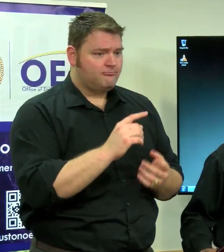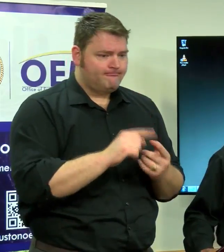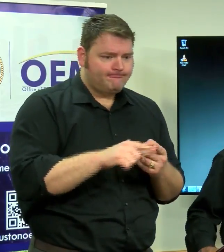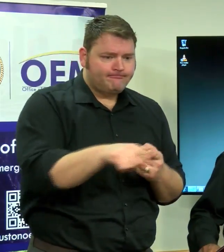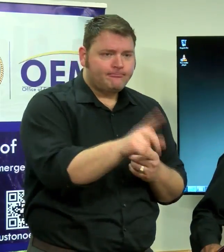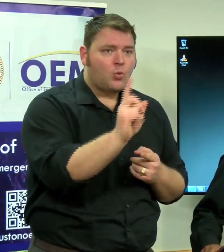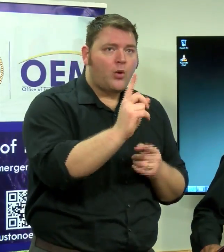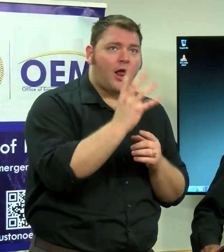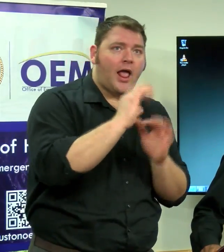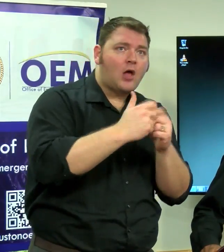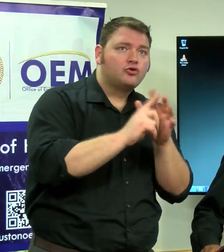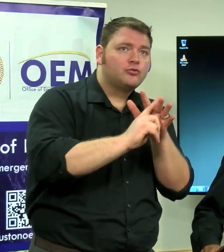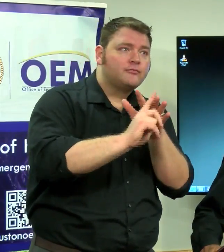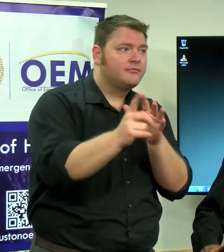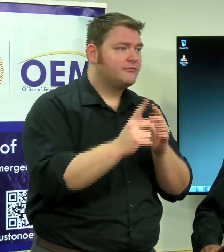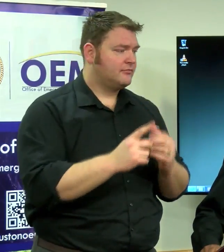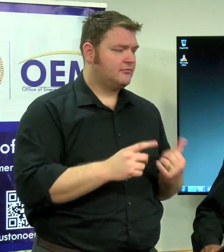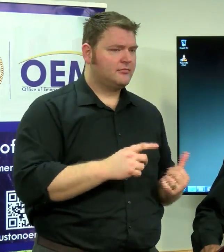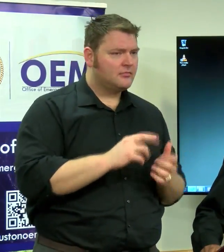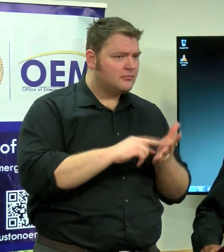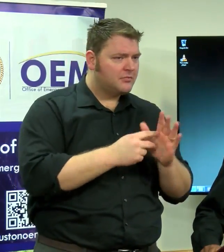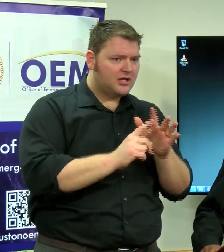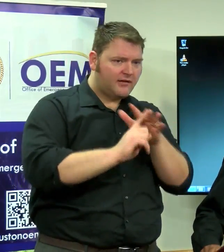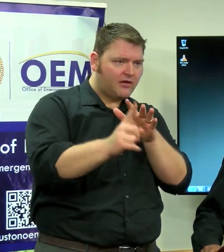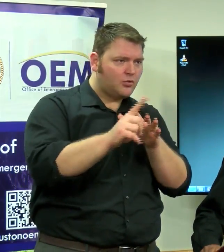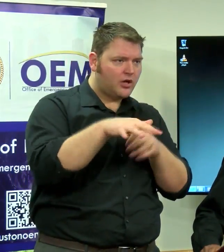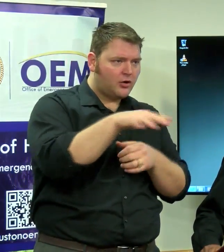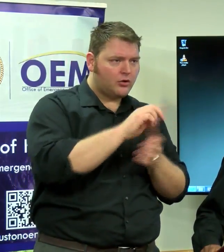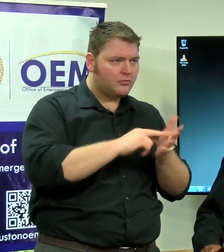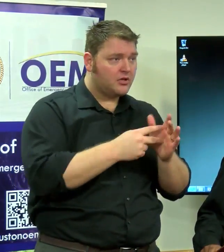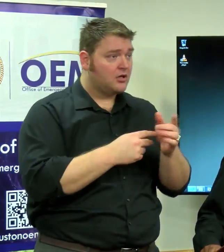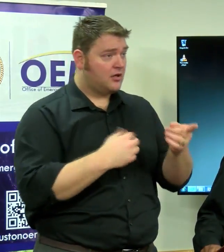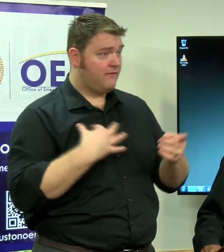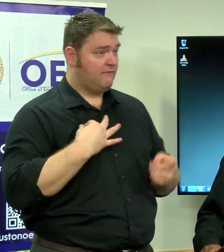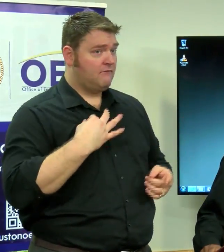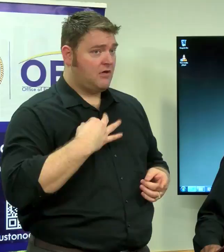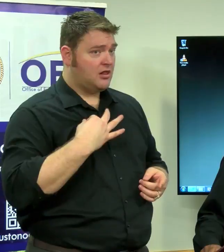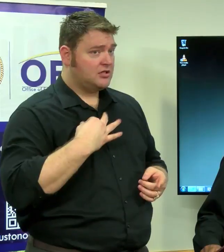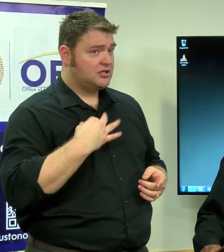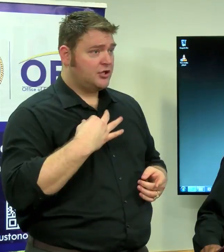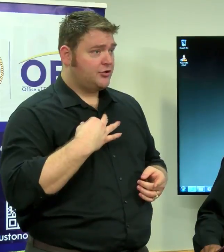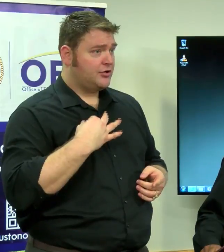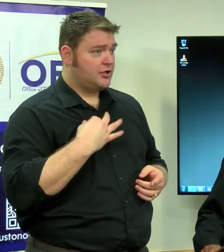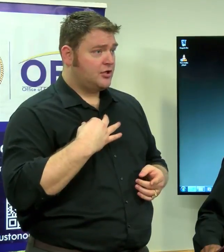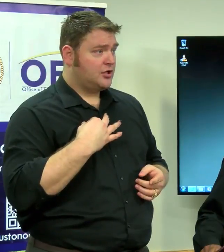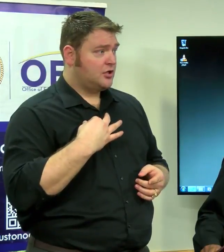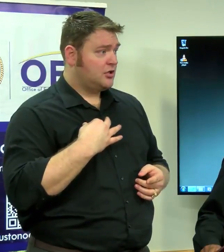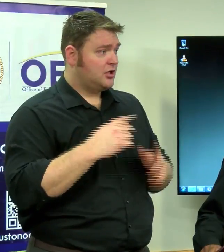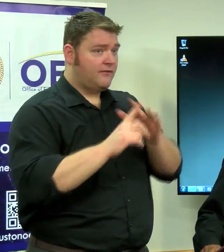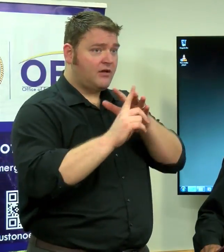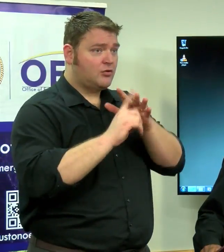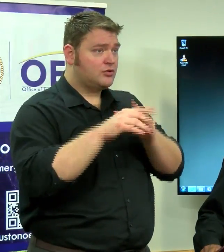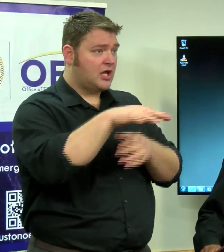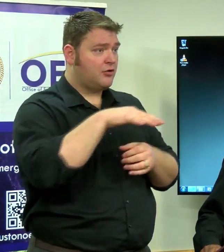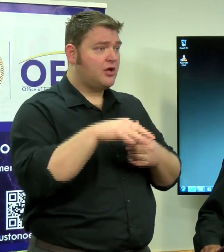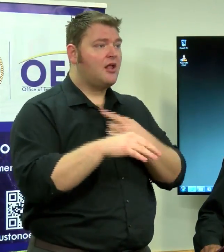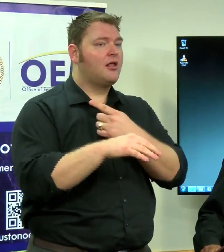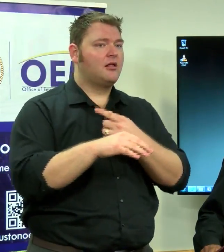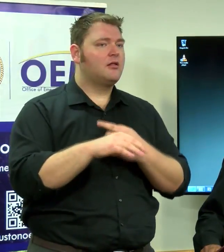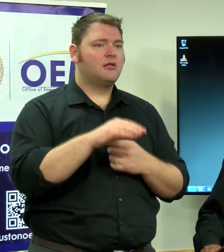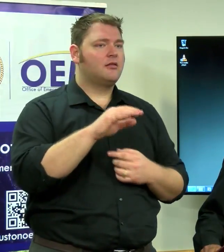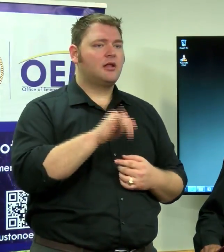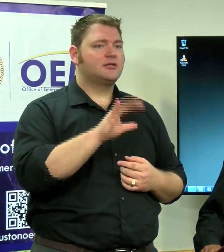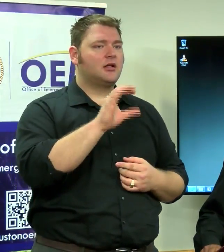say evacuation zone, in the voluntary evacuation area? which area are we talking about? That's a county. I